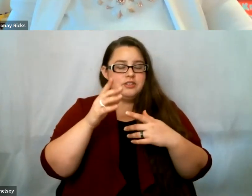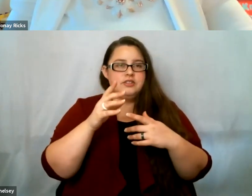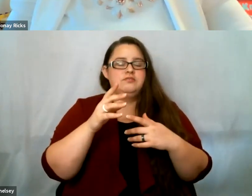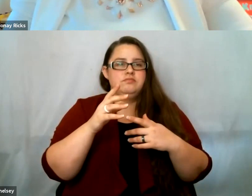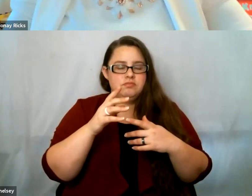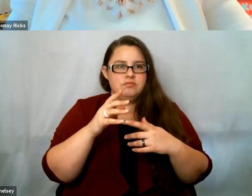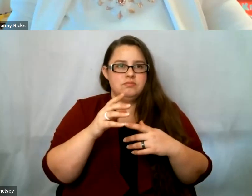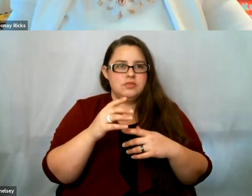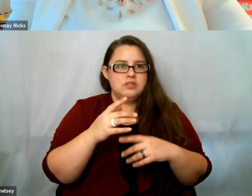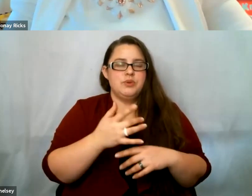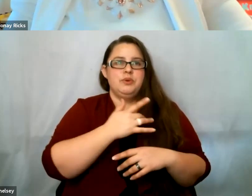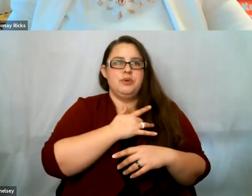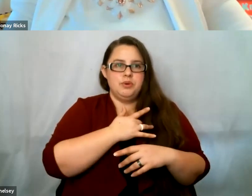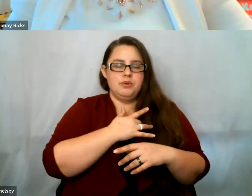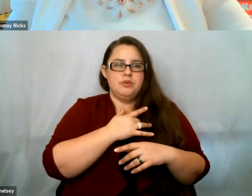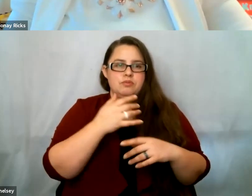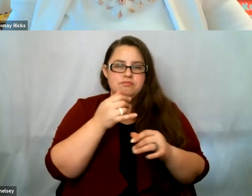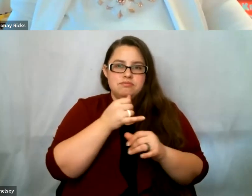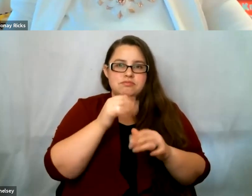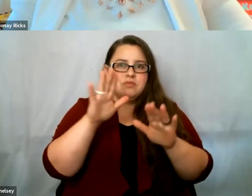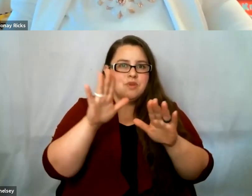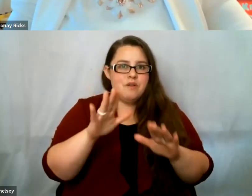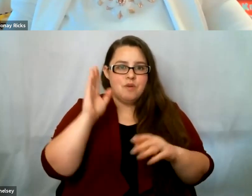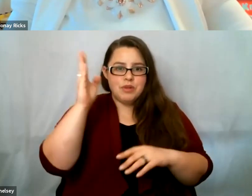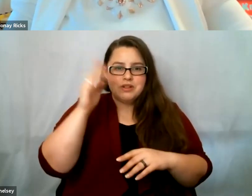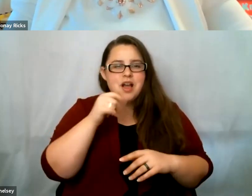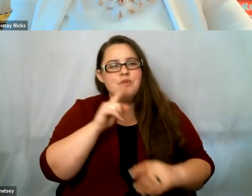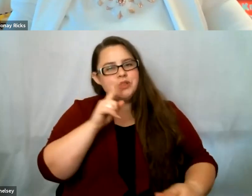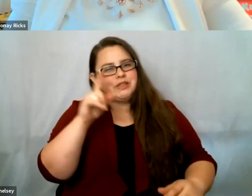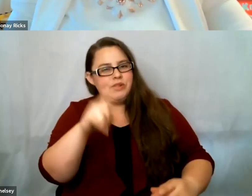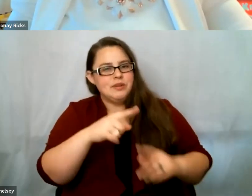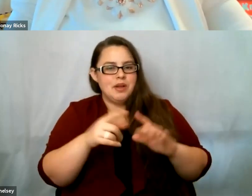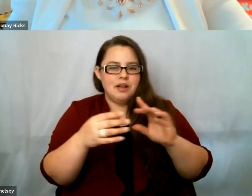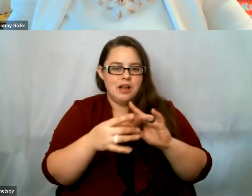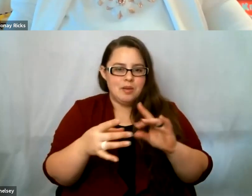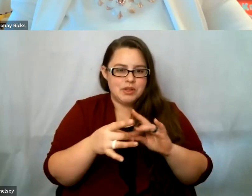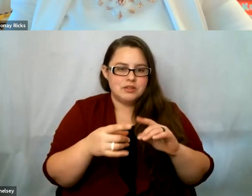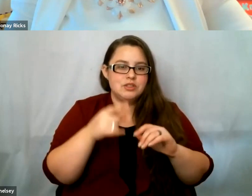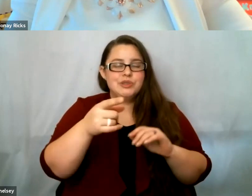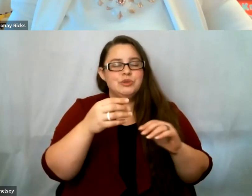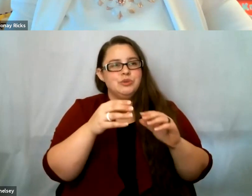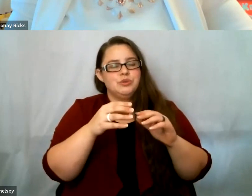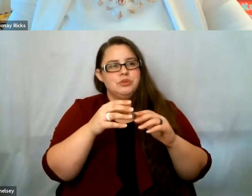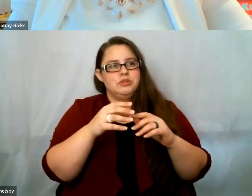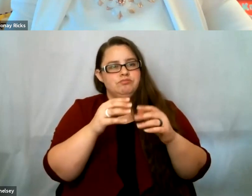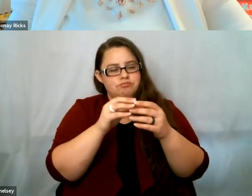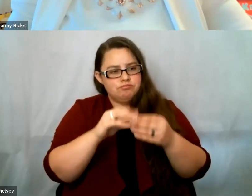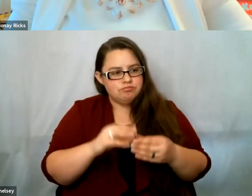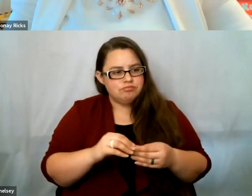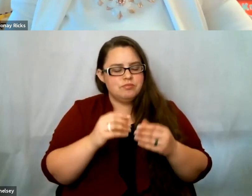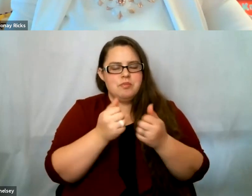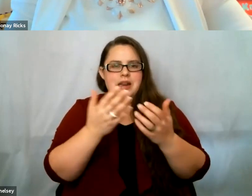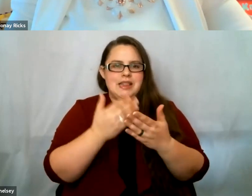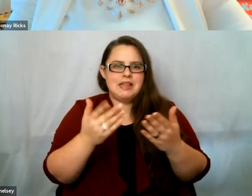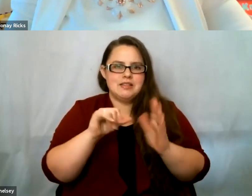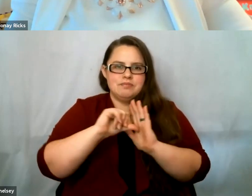And not so much a question, but just a comment. You said many things that stood out to me, but one